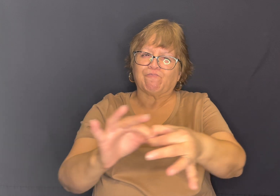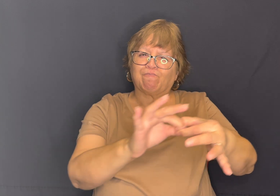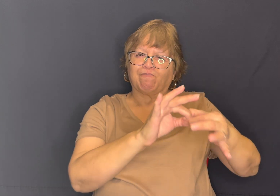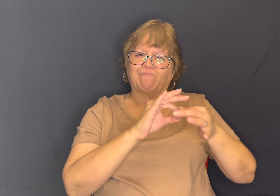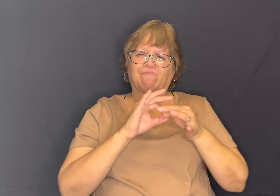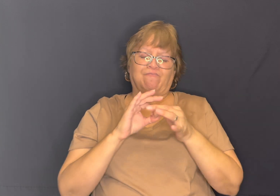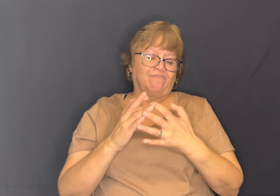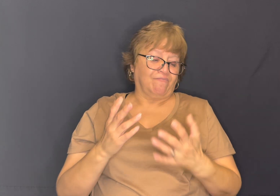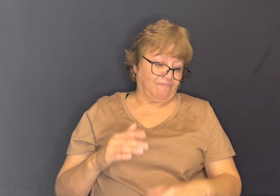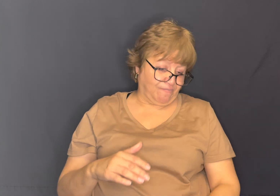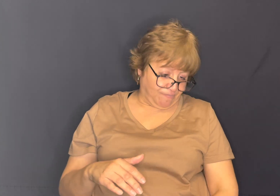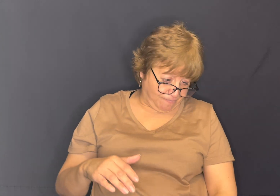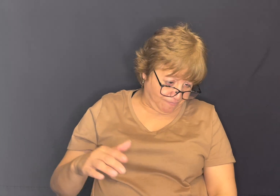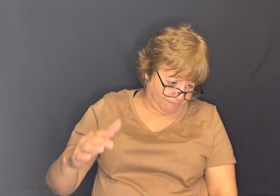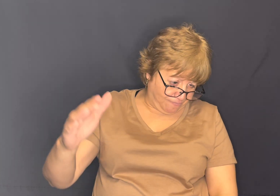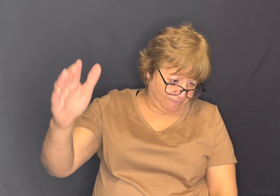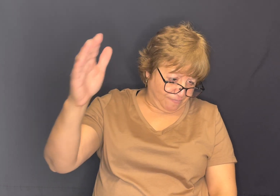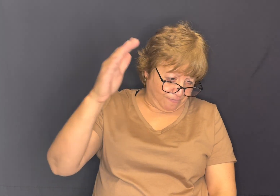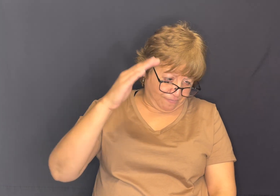Cooperation or cooperate.